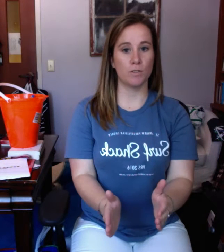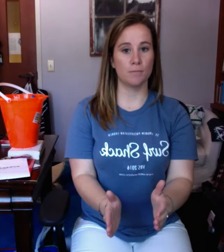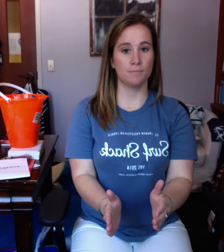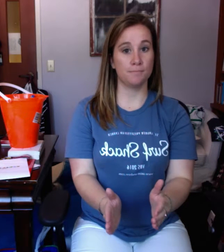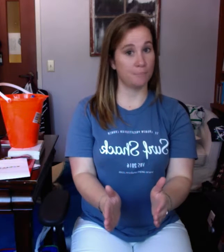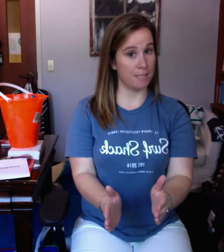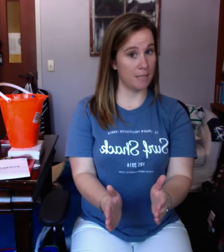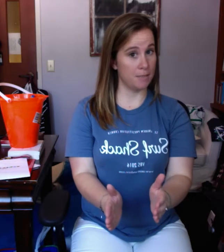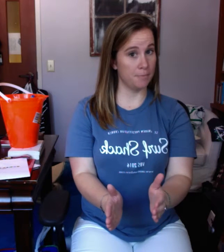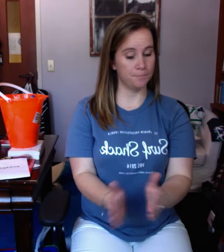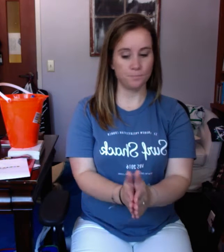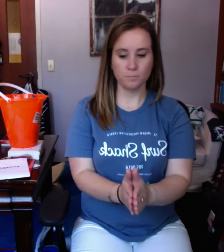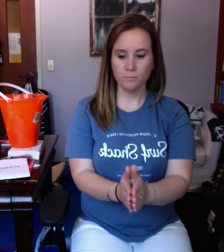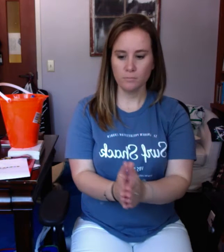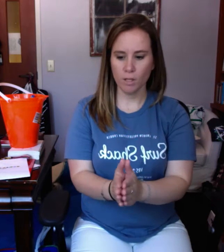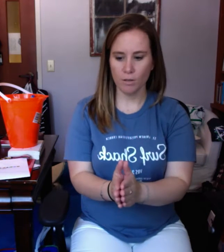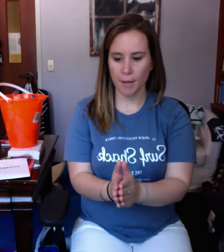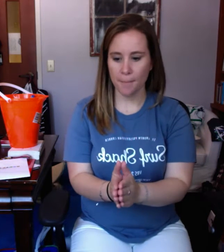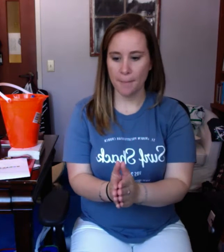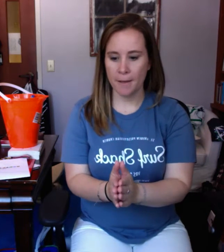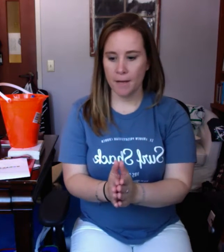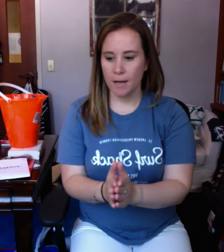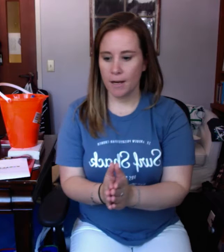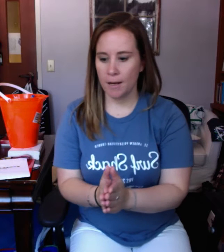debtors. Make sense? Okay.